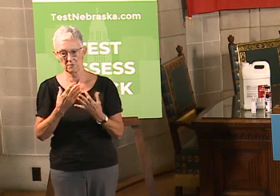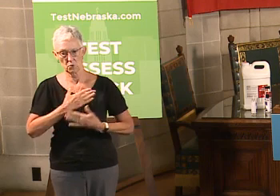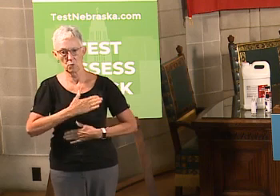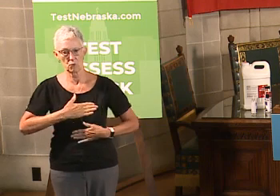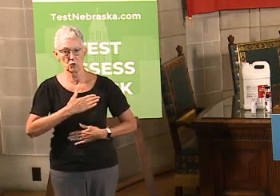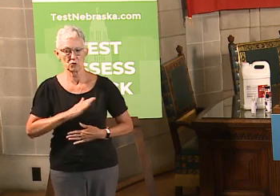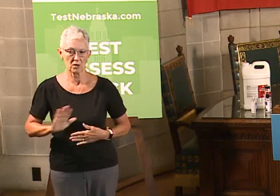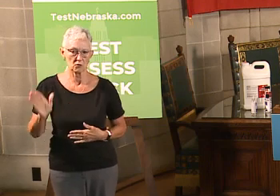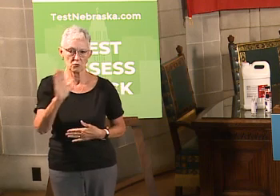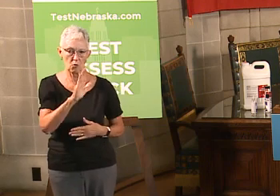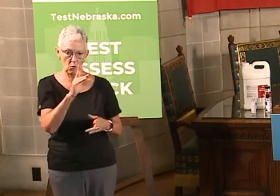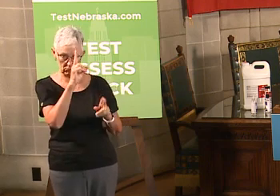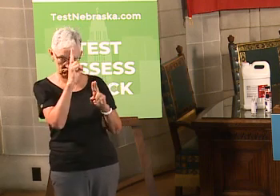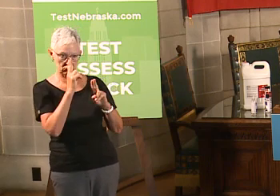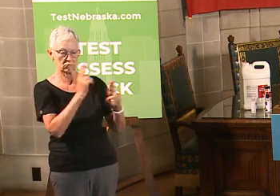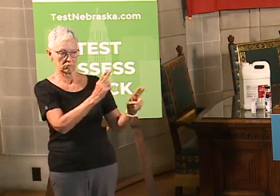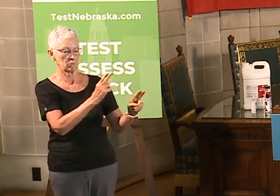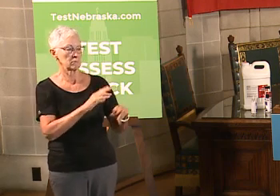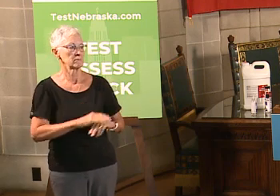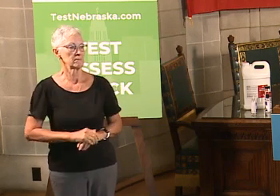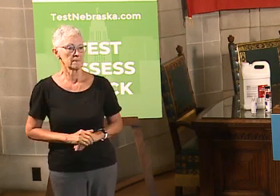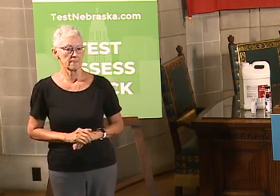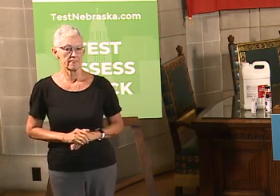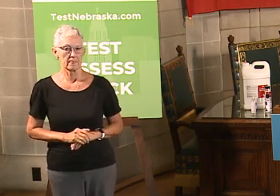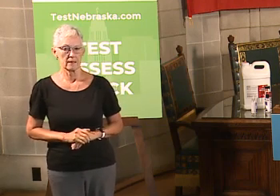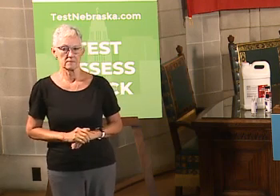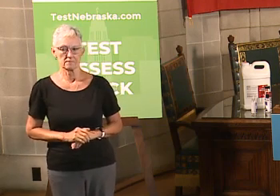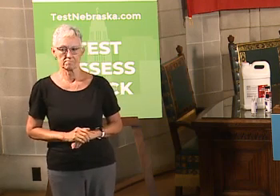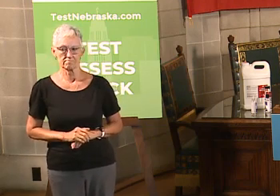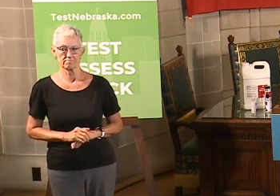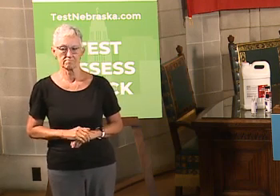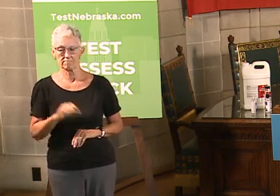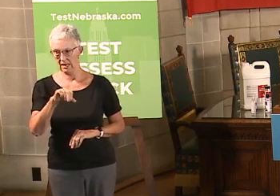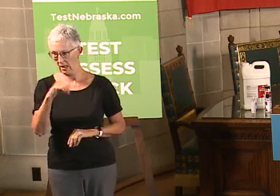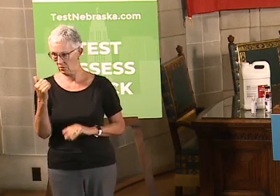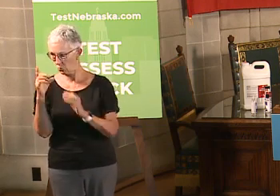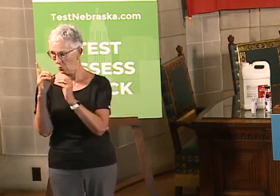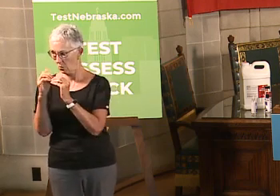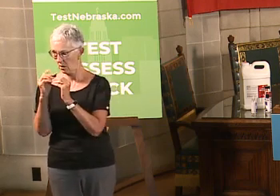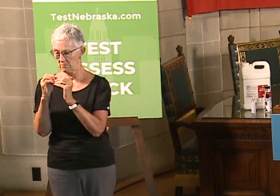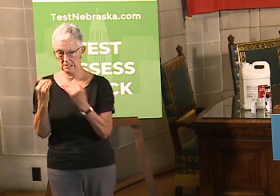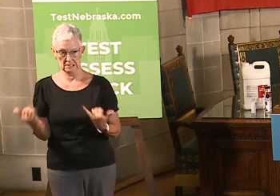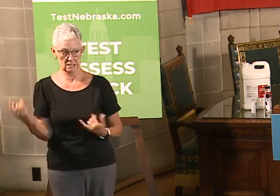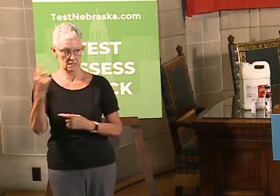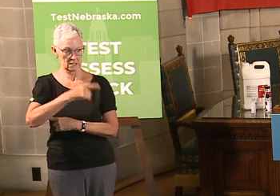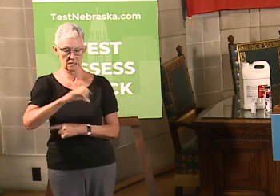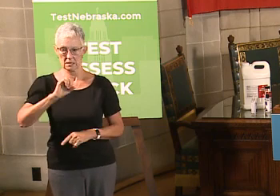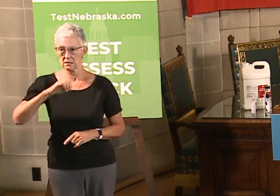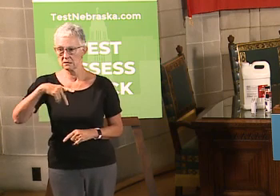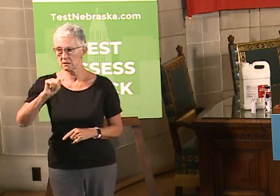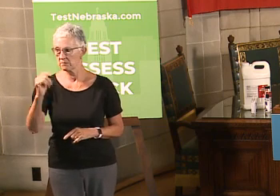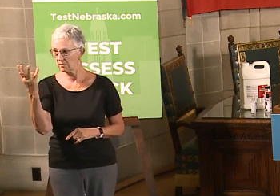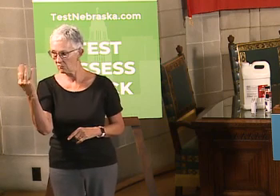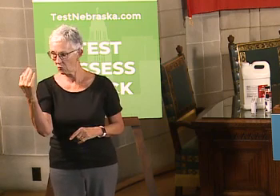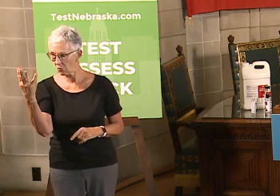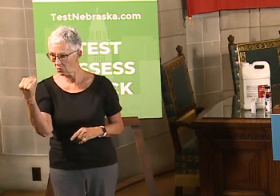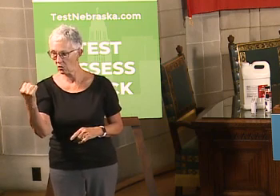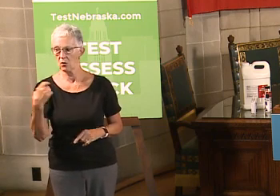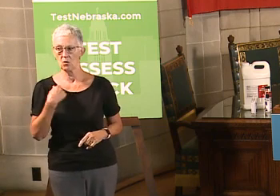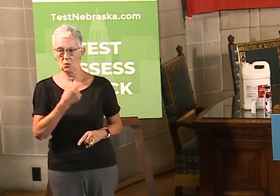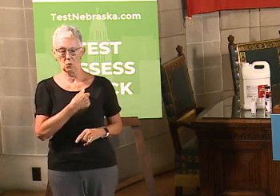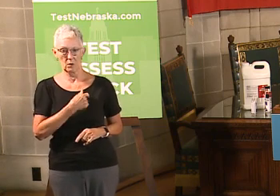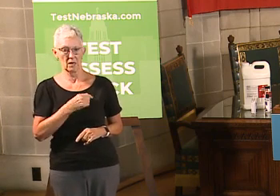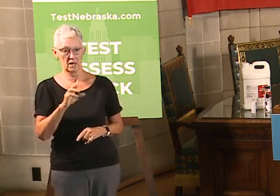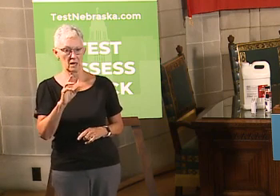And then also one more thing, I'm sorry I forgot to hit upon. Today, September 14th, we updated our directed health